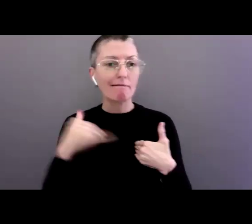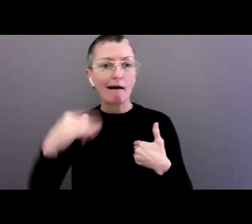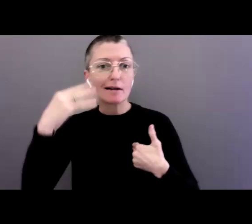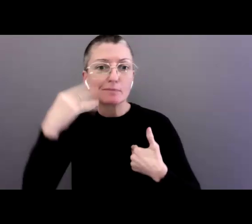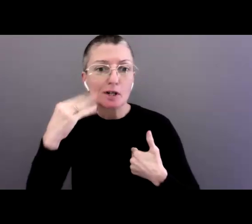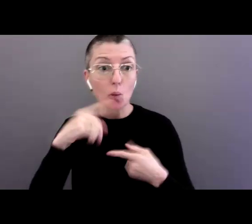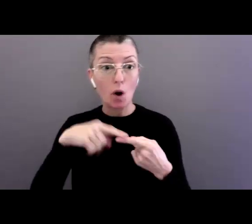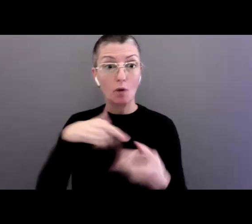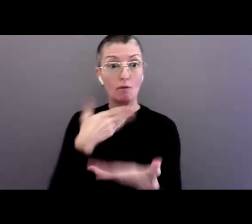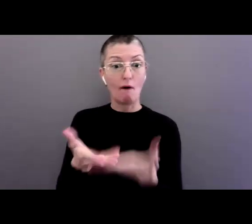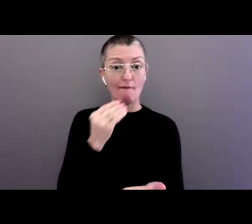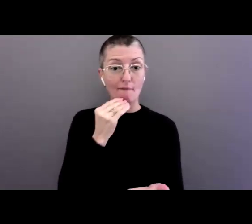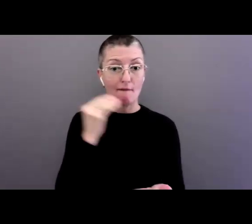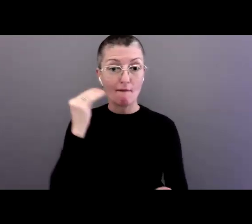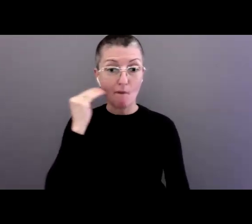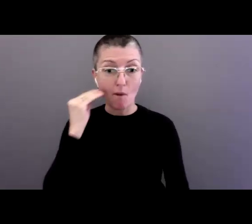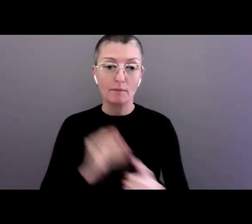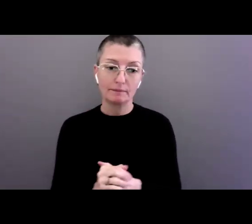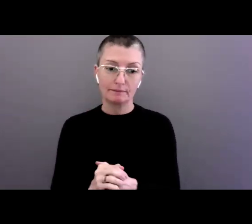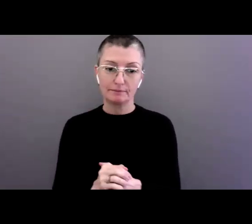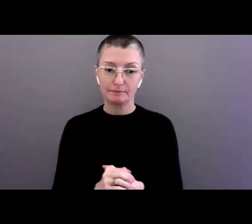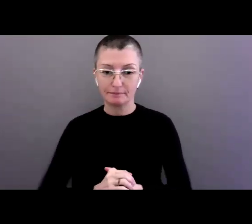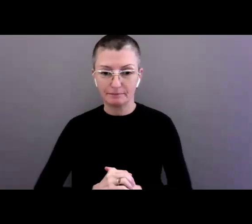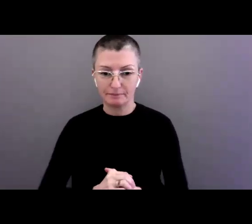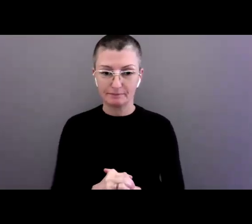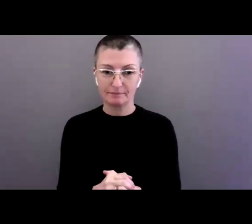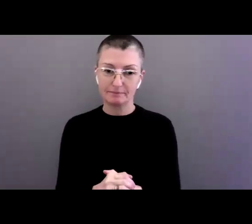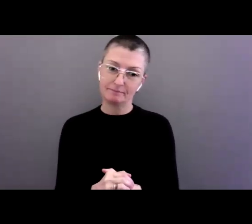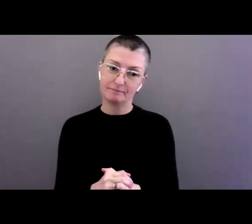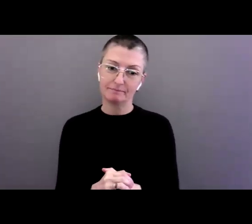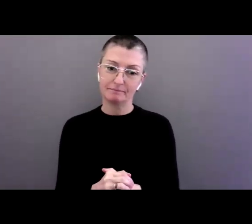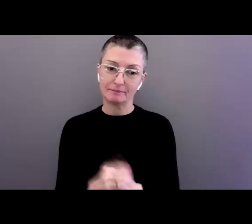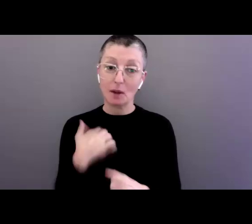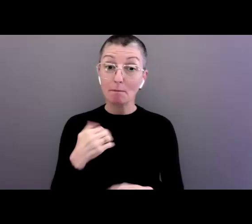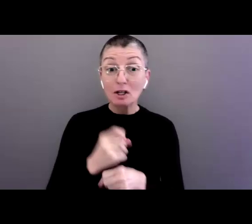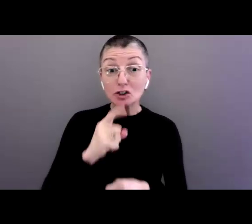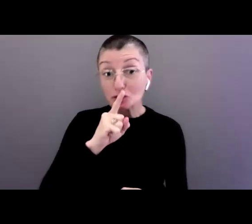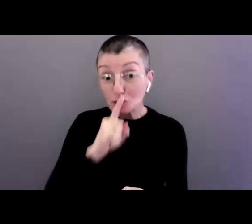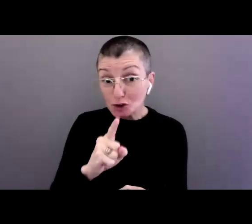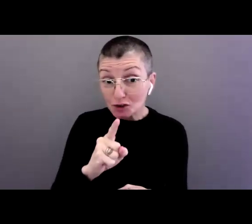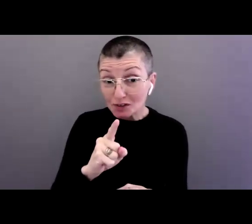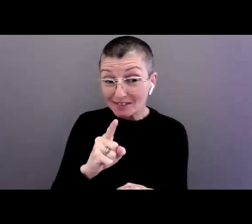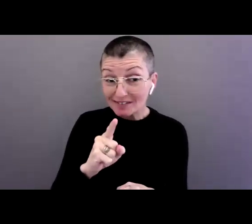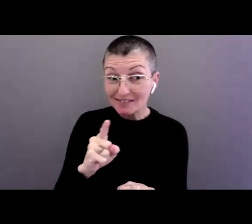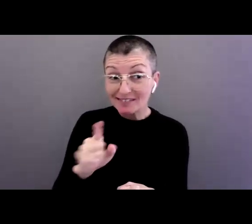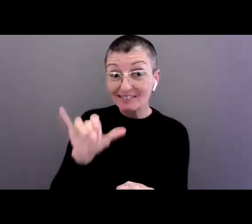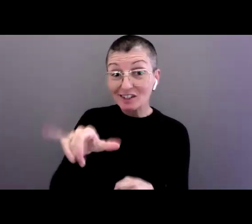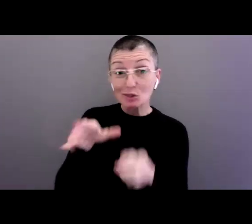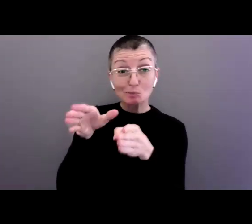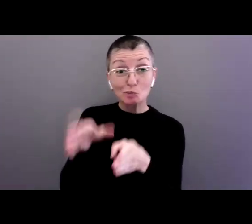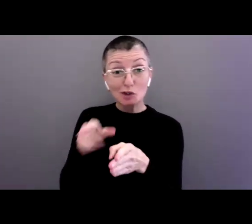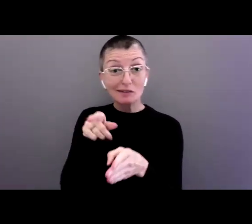got home. While I have that person right there, I want to make sure that this person is